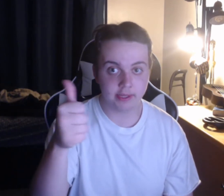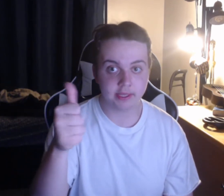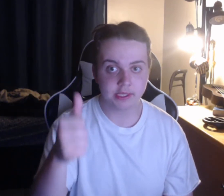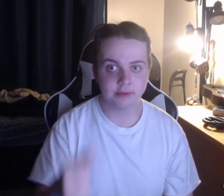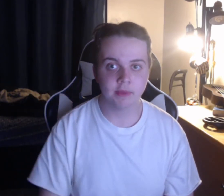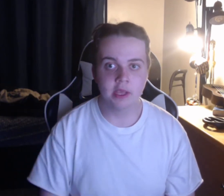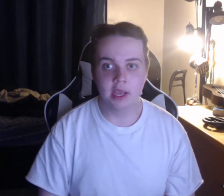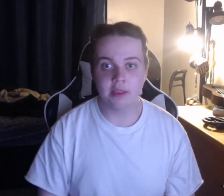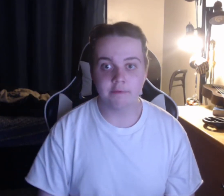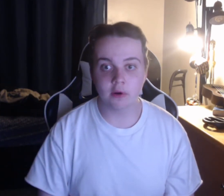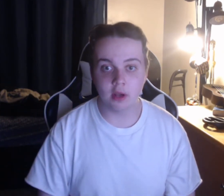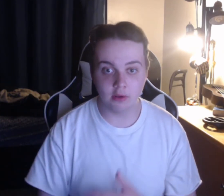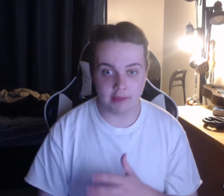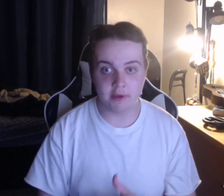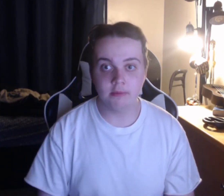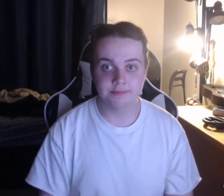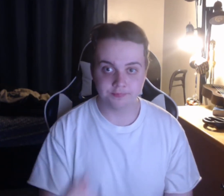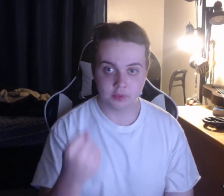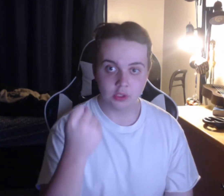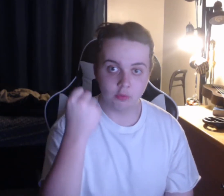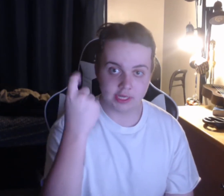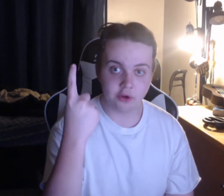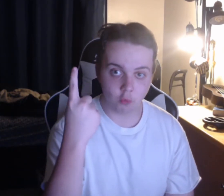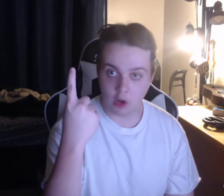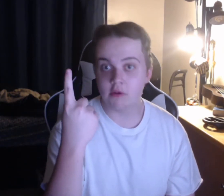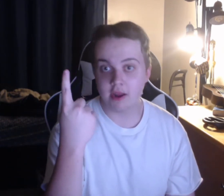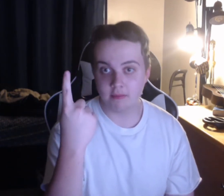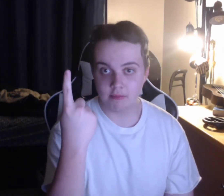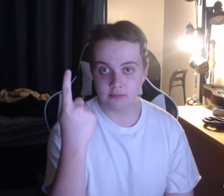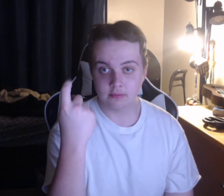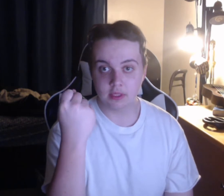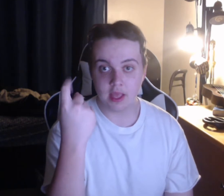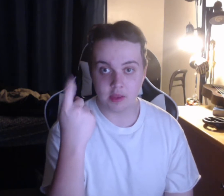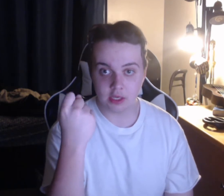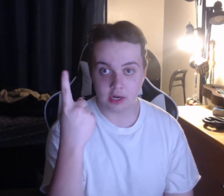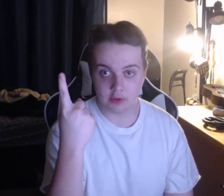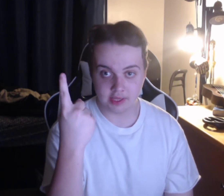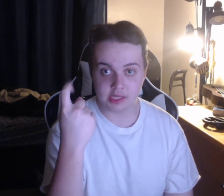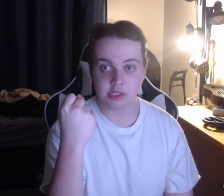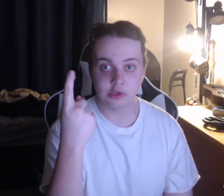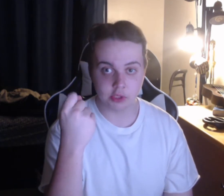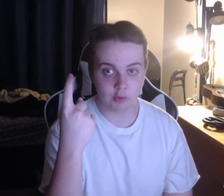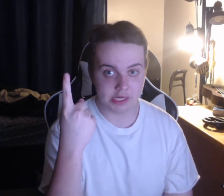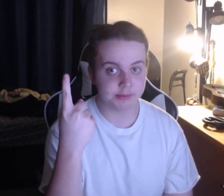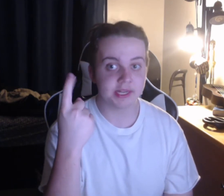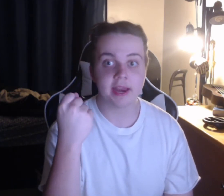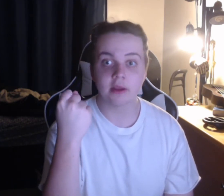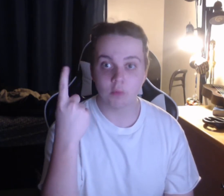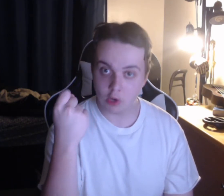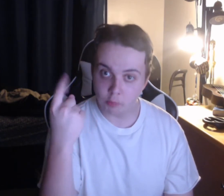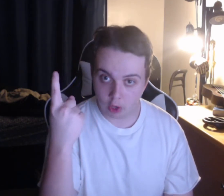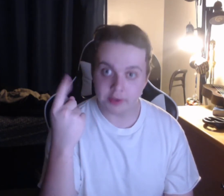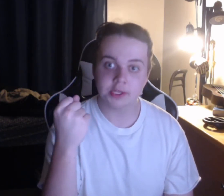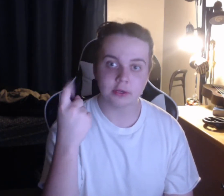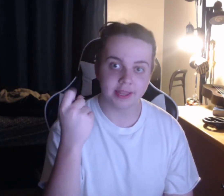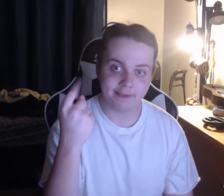this. And then for 11, you want to take your 1, right? And then you kind of go like this. You do it twice, and then you're hitting 1, 1. So 11,